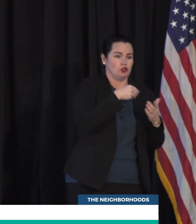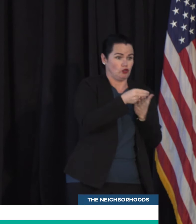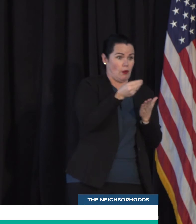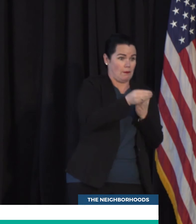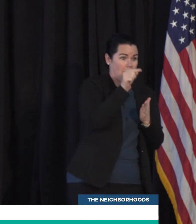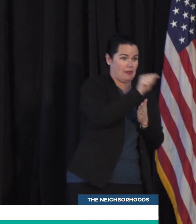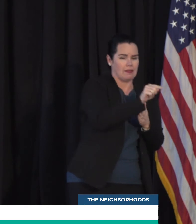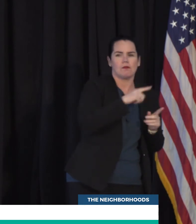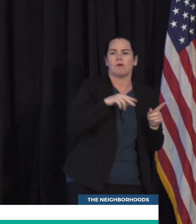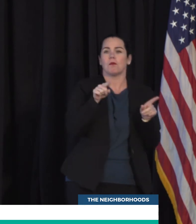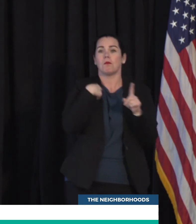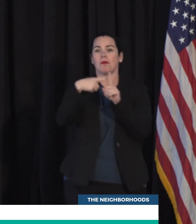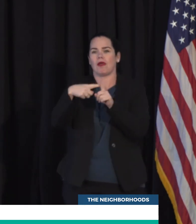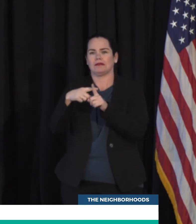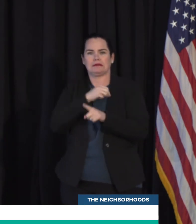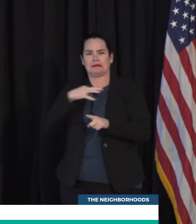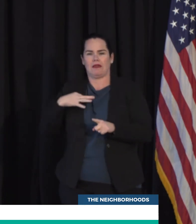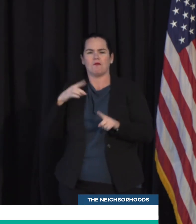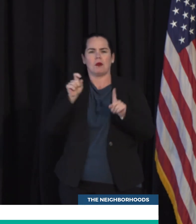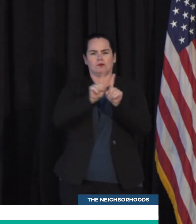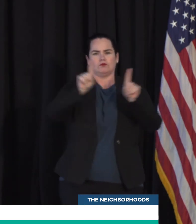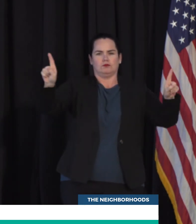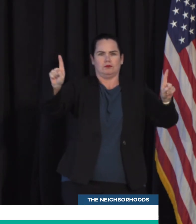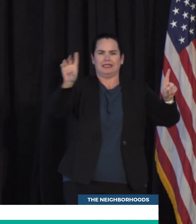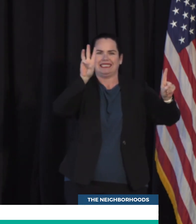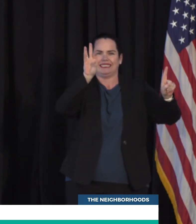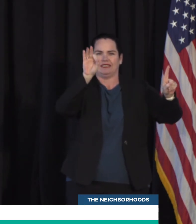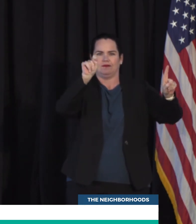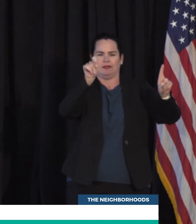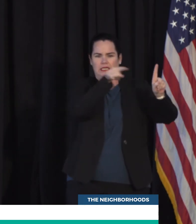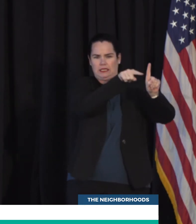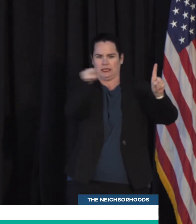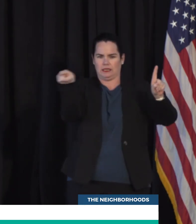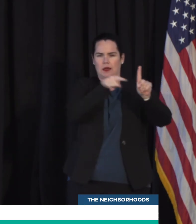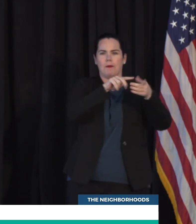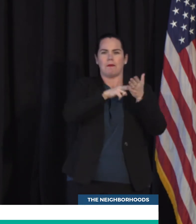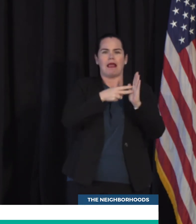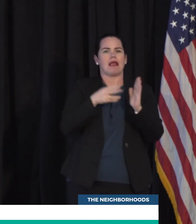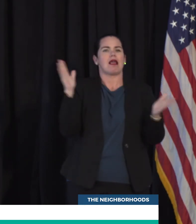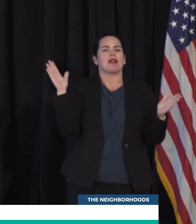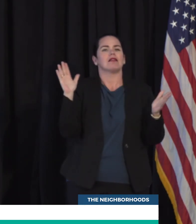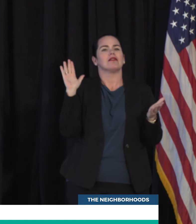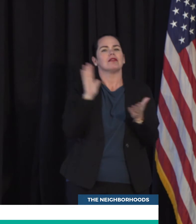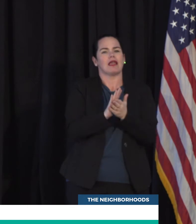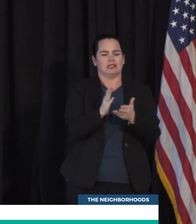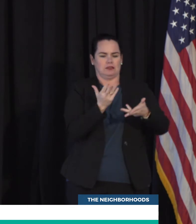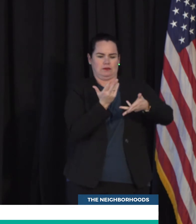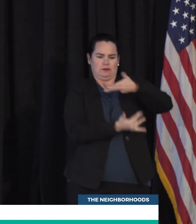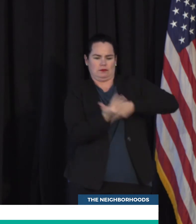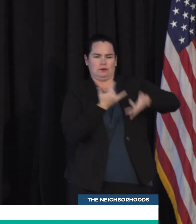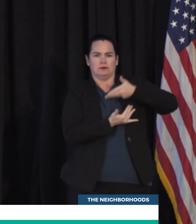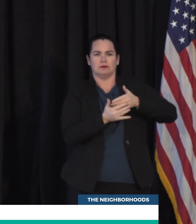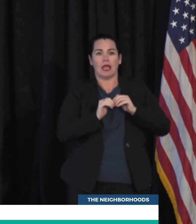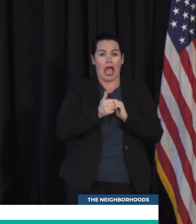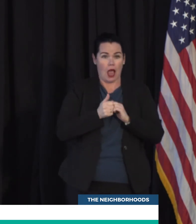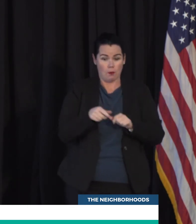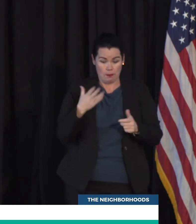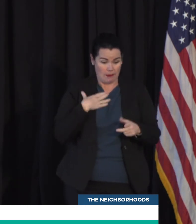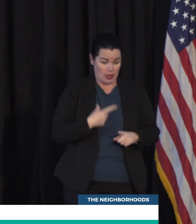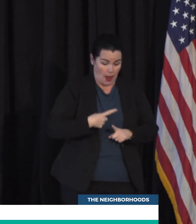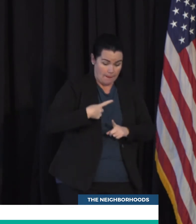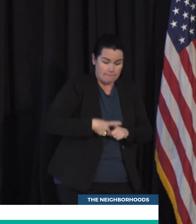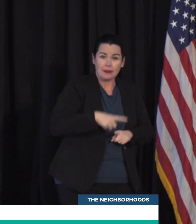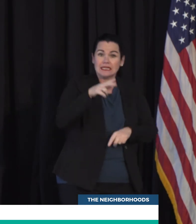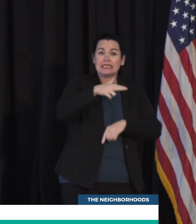this allows for the reduction of social contact. And this could be accomplished by marking the floor with